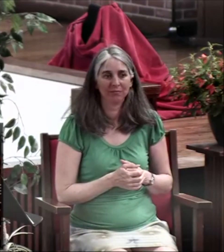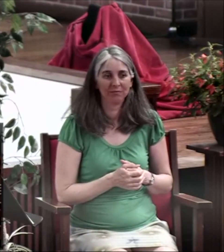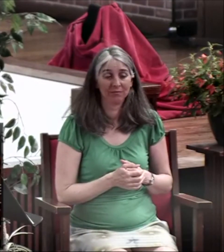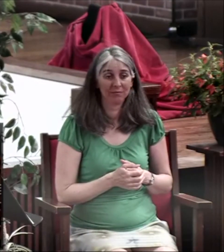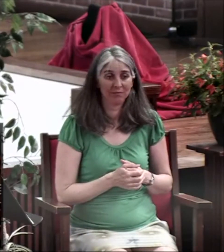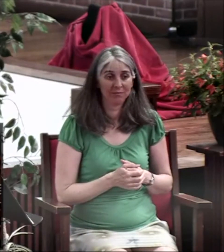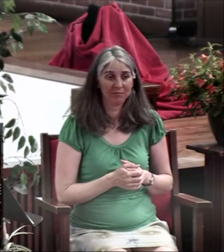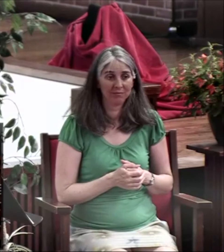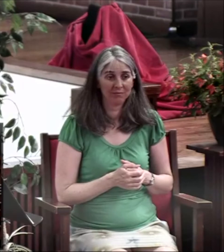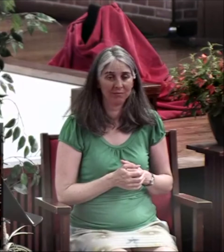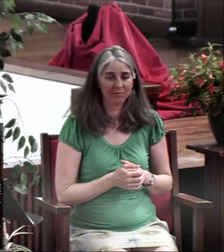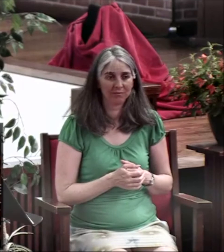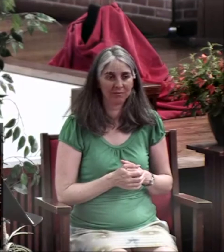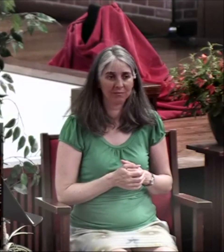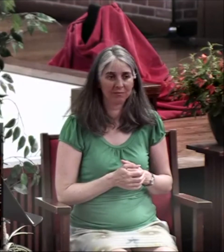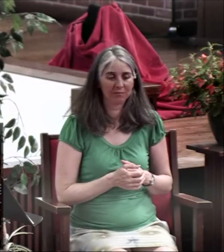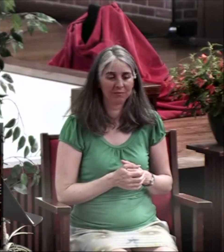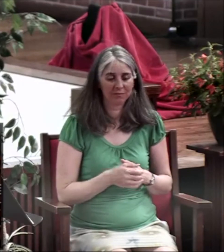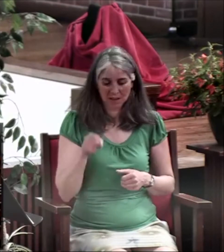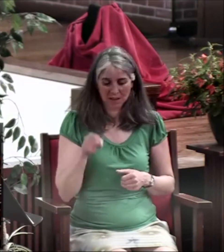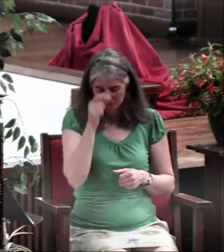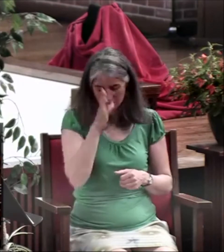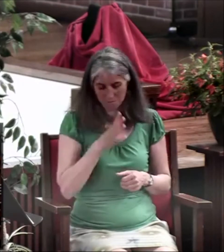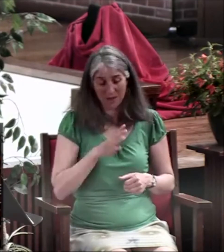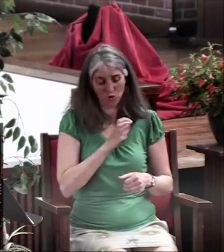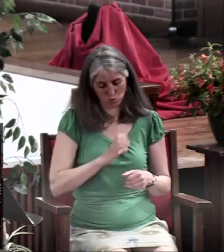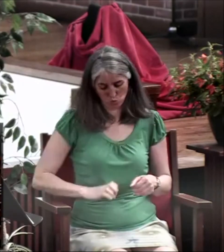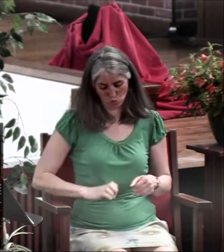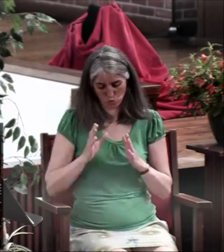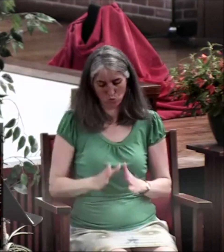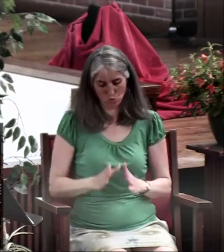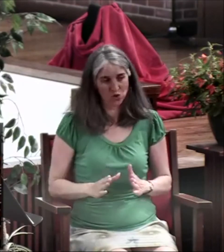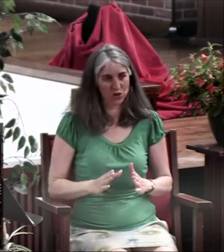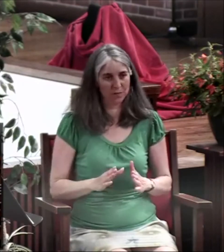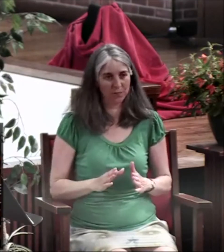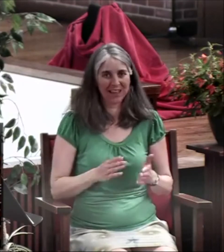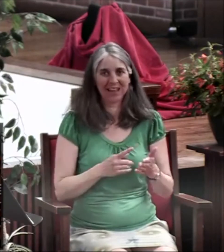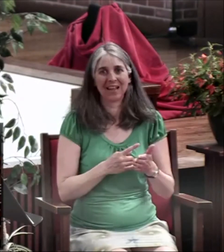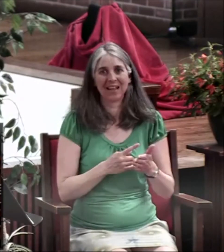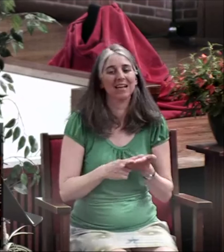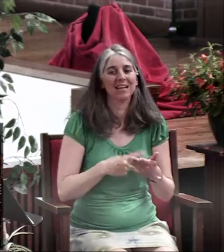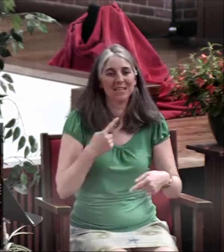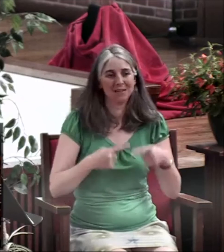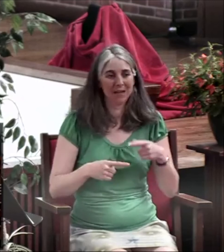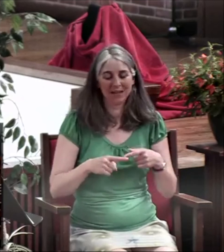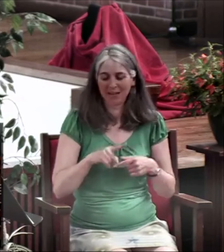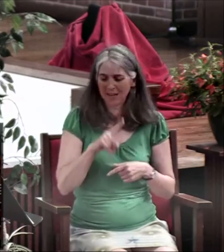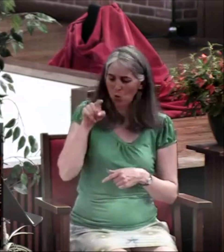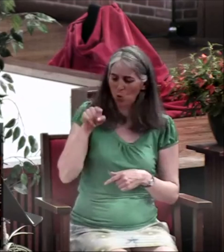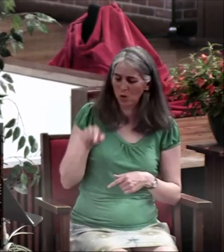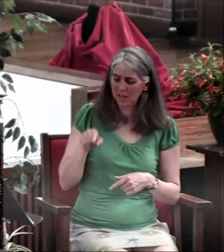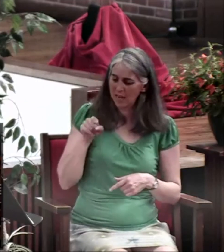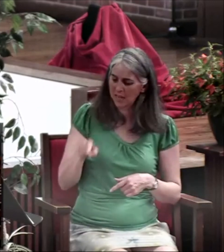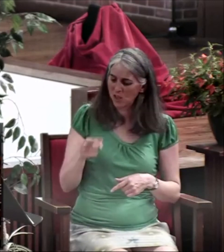Well, Dr. Craig was the Christian. Finally, towards the end, somebody asked him this question. Can